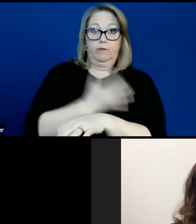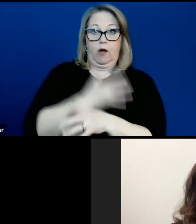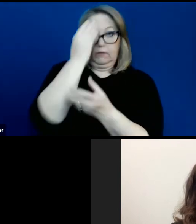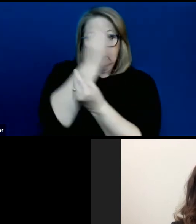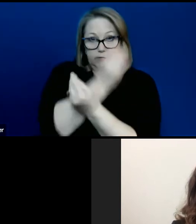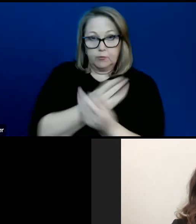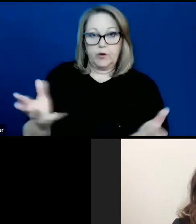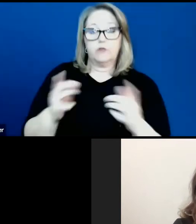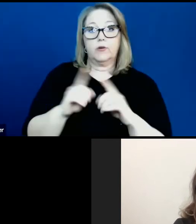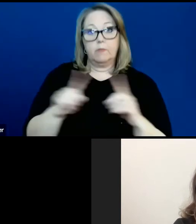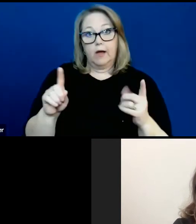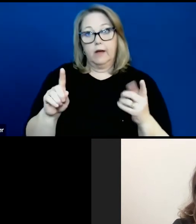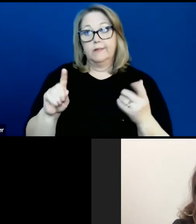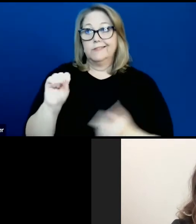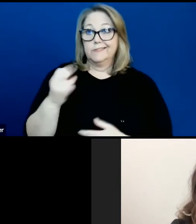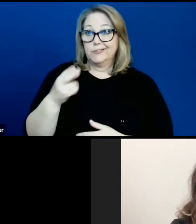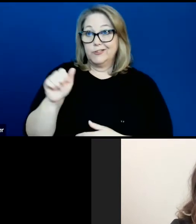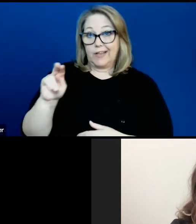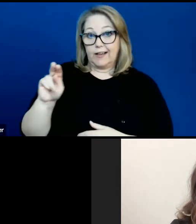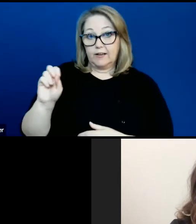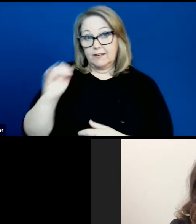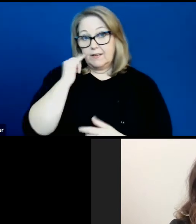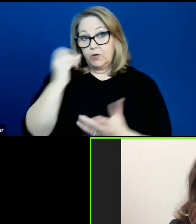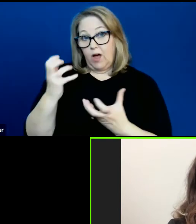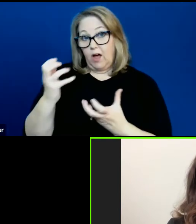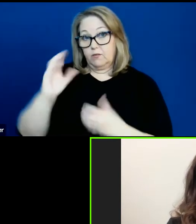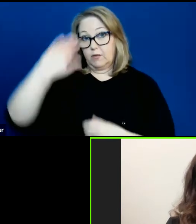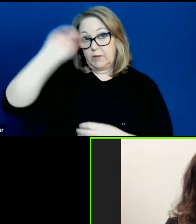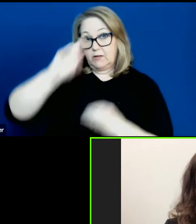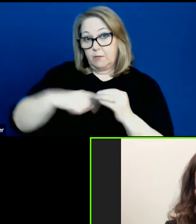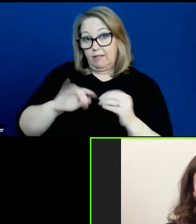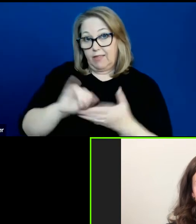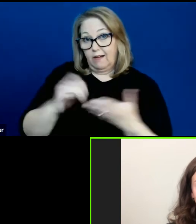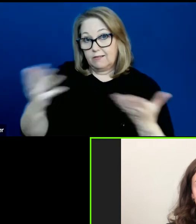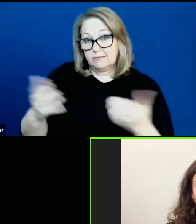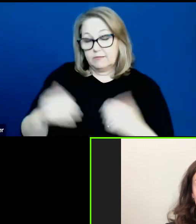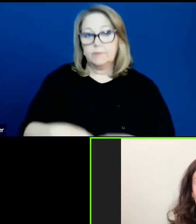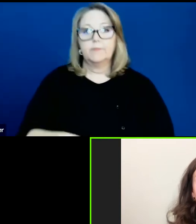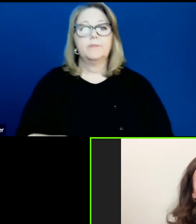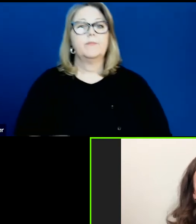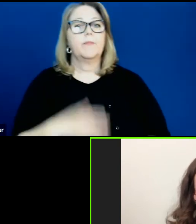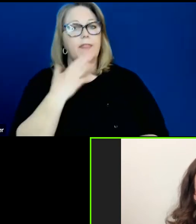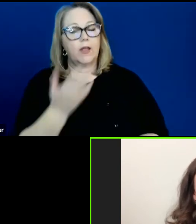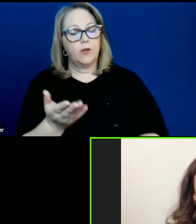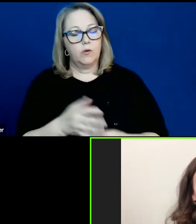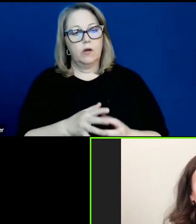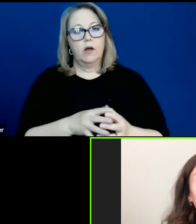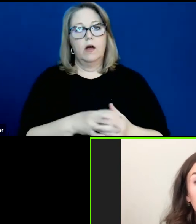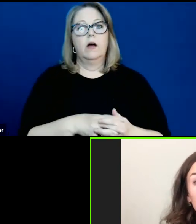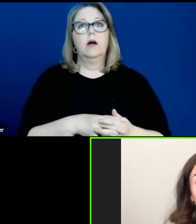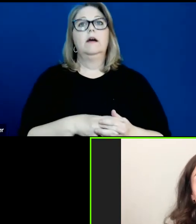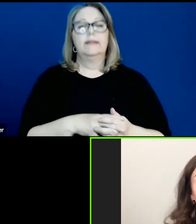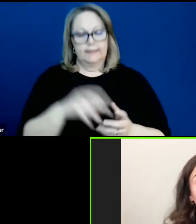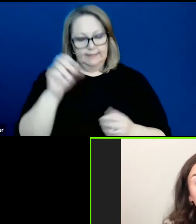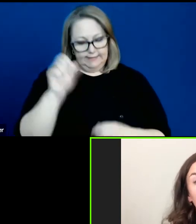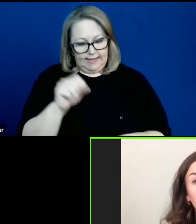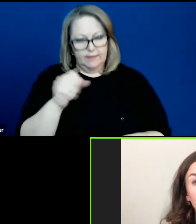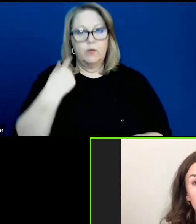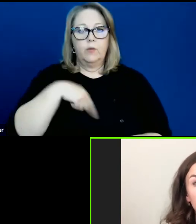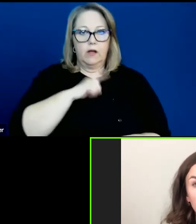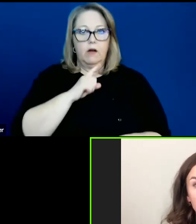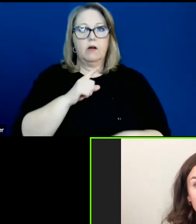Shannon, if you want to jump in on that one. Thank you, Governor. Thank you for the question. Yes, we will be enhancing